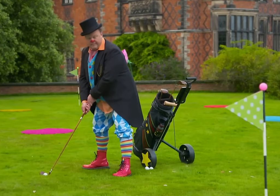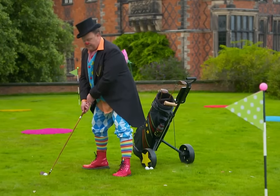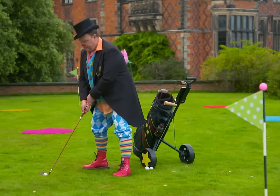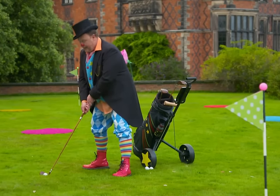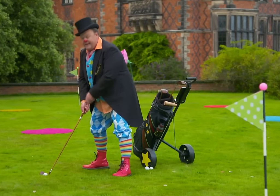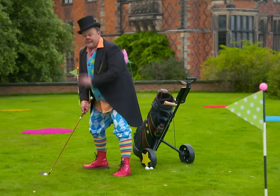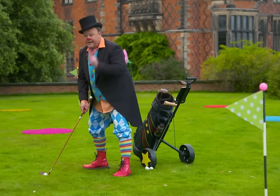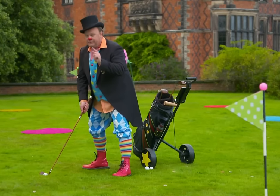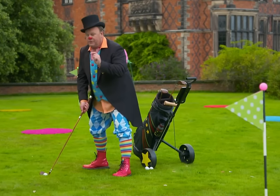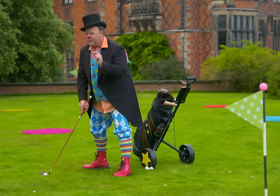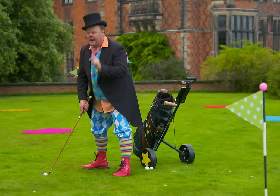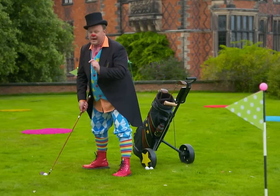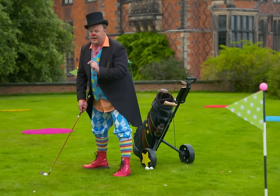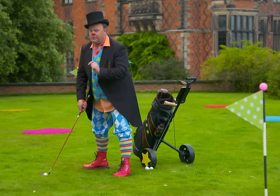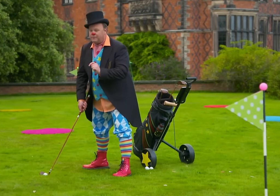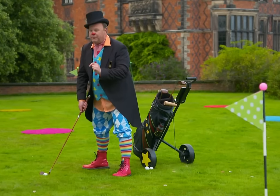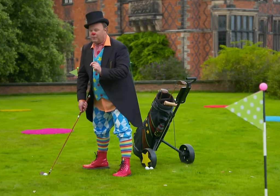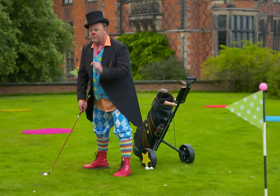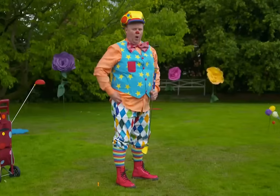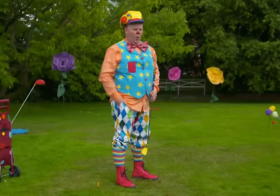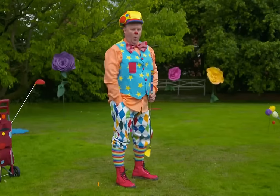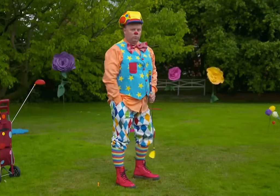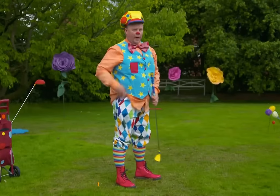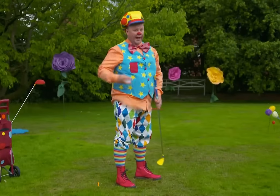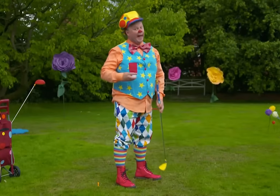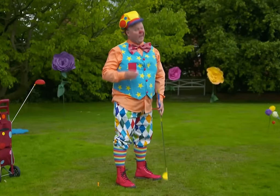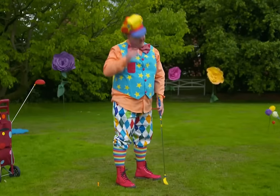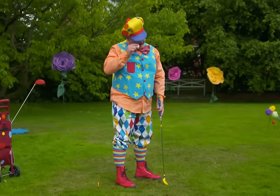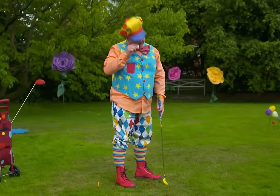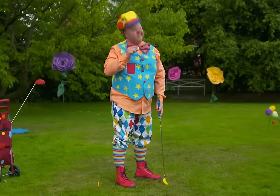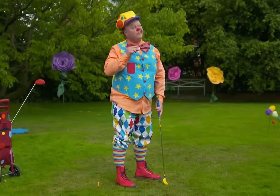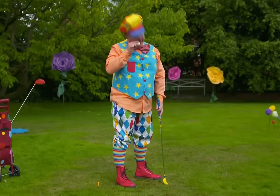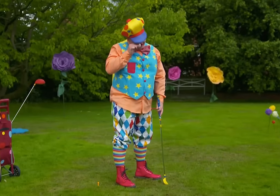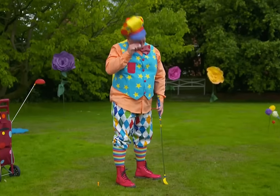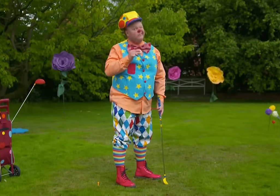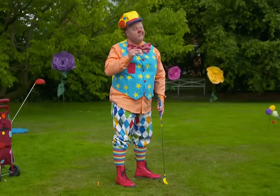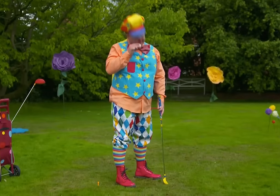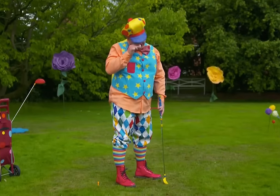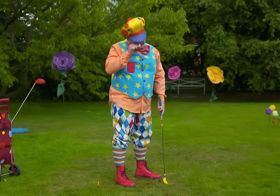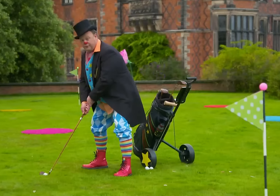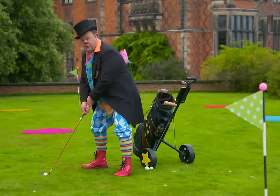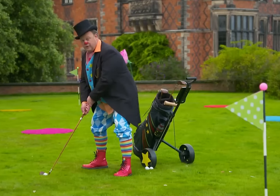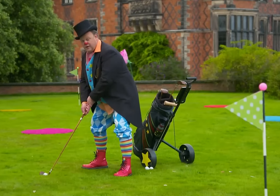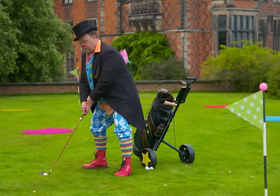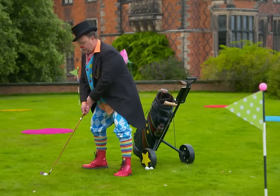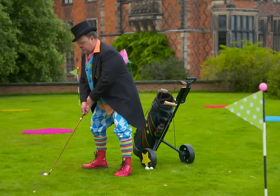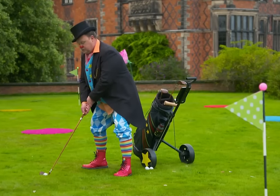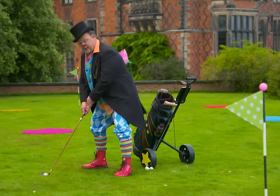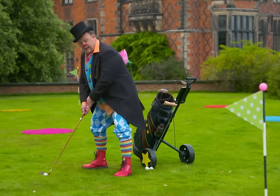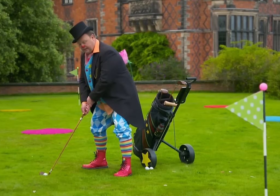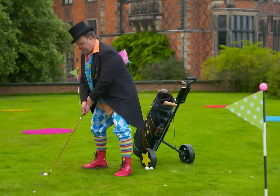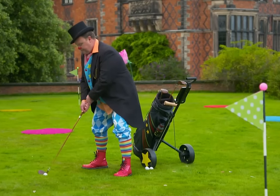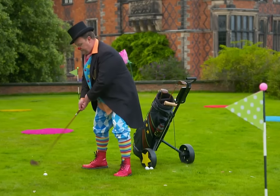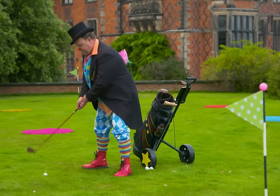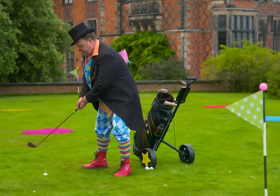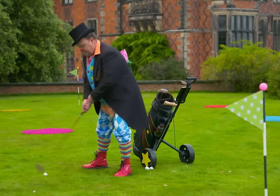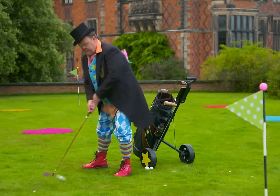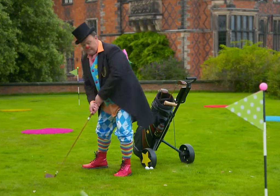and keep your eye on the ball at all times. And then off you go with your swing.